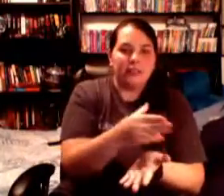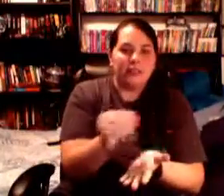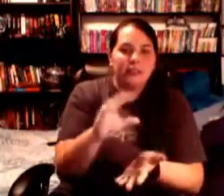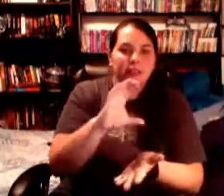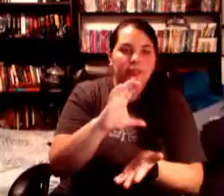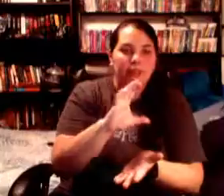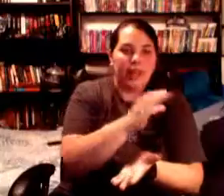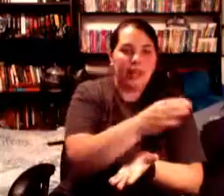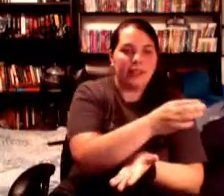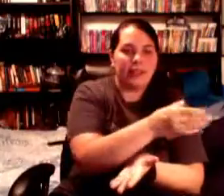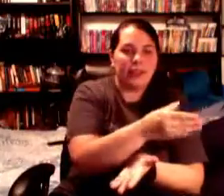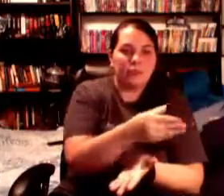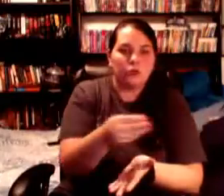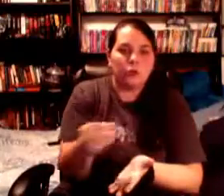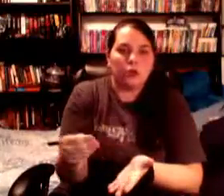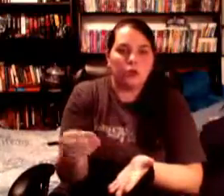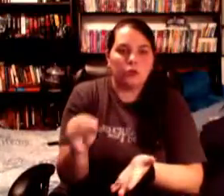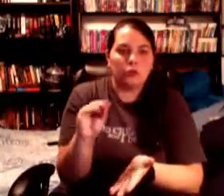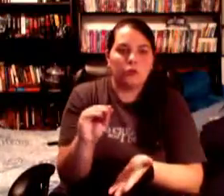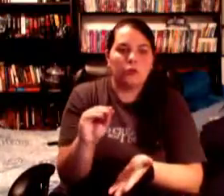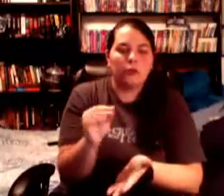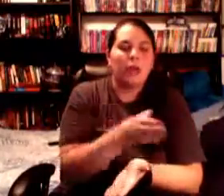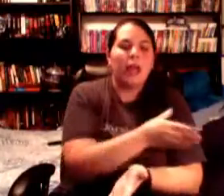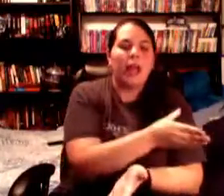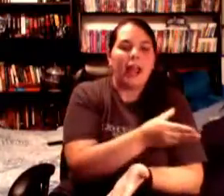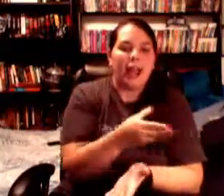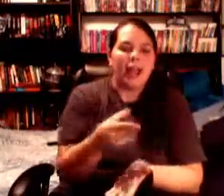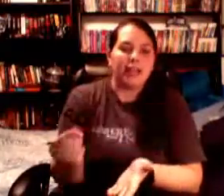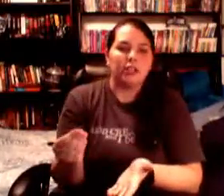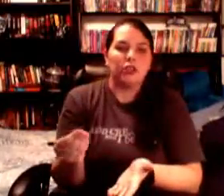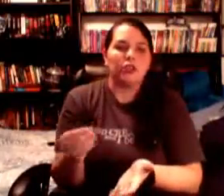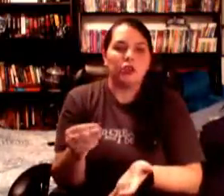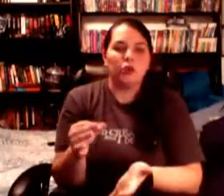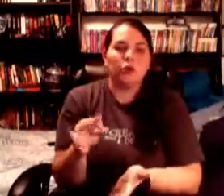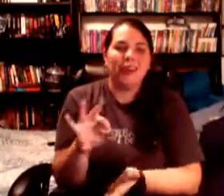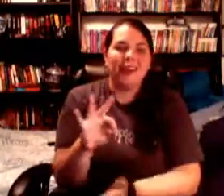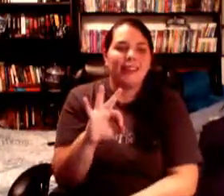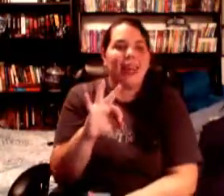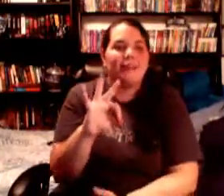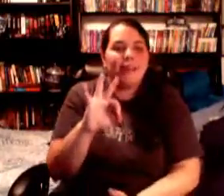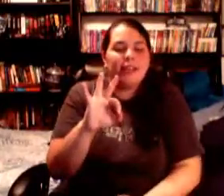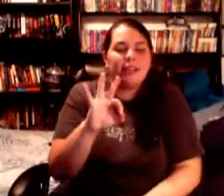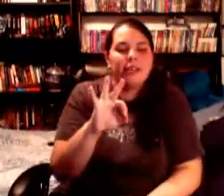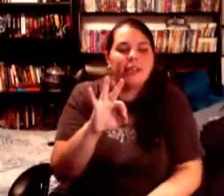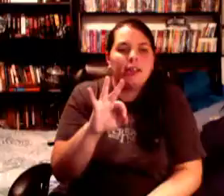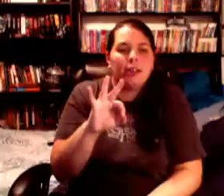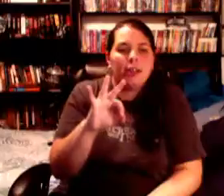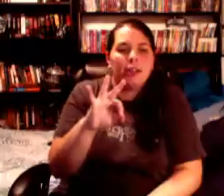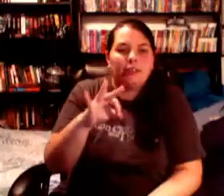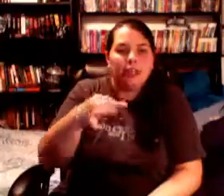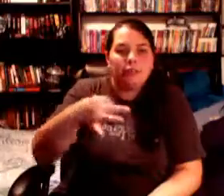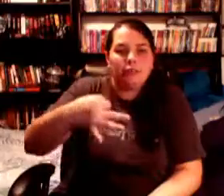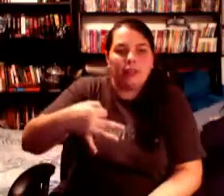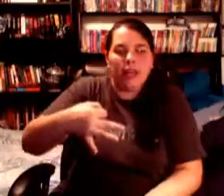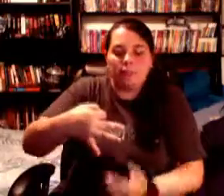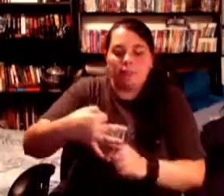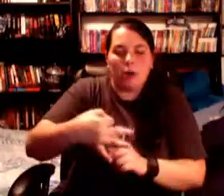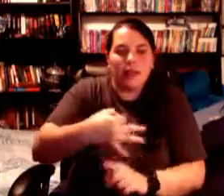and a C hand that comes to a close, and soon, the F hand, lay it flat, palm